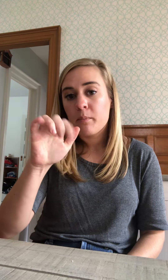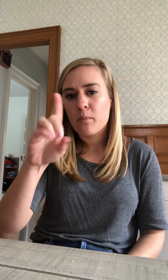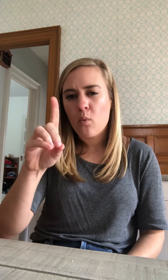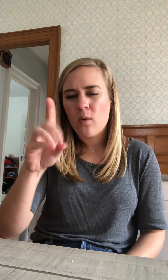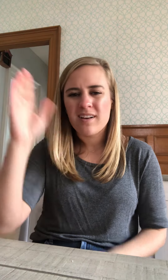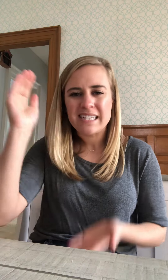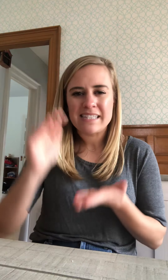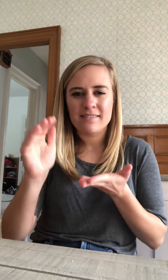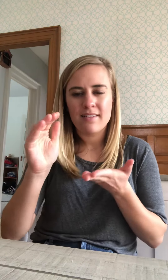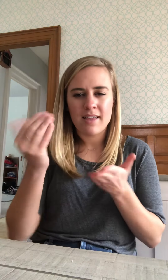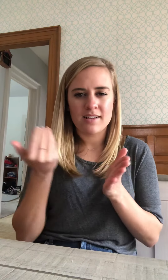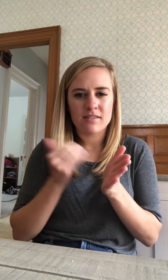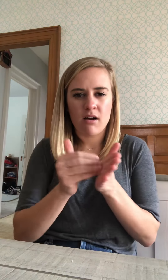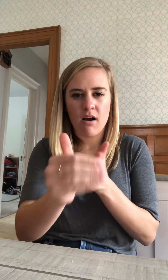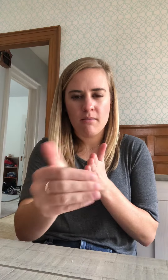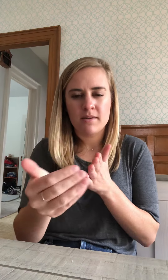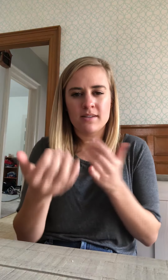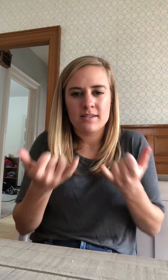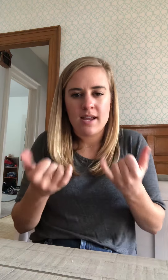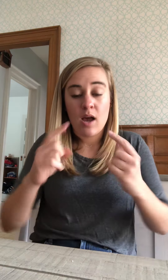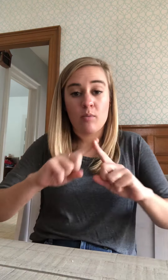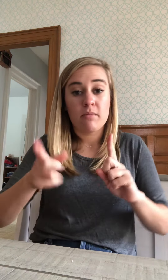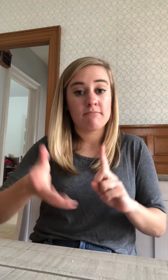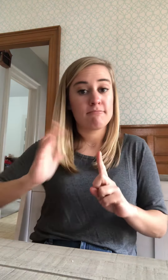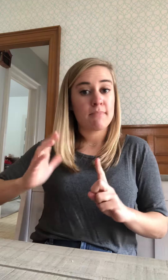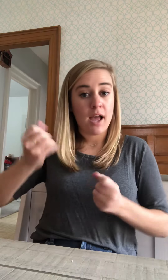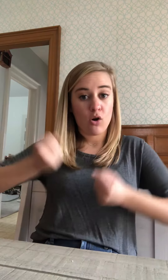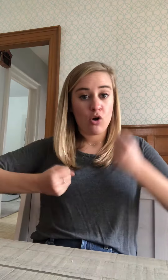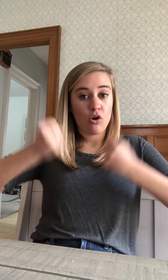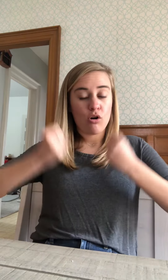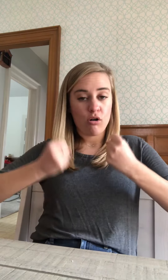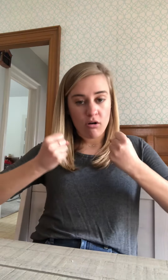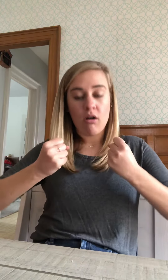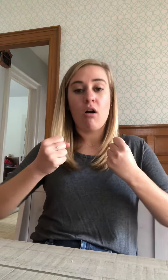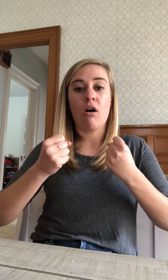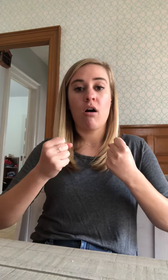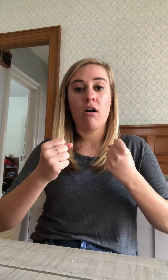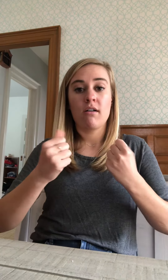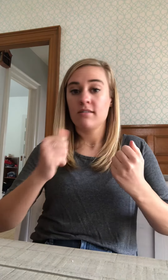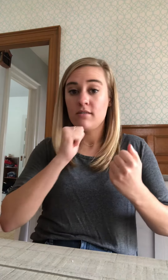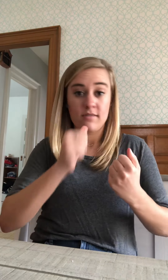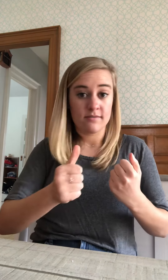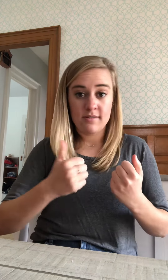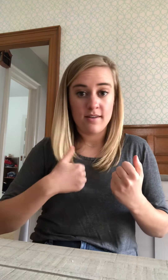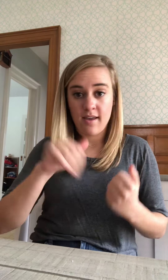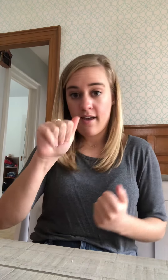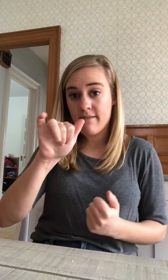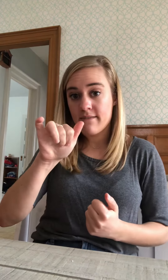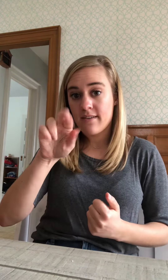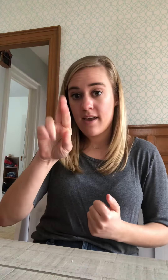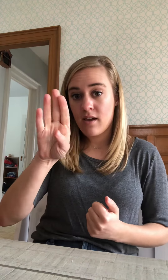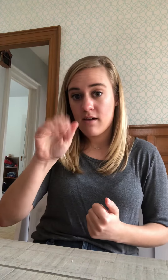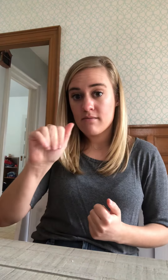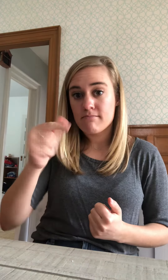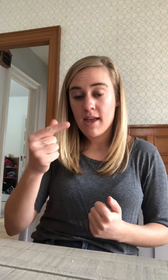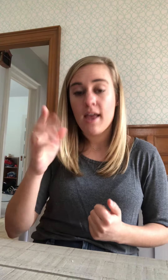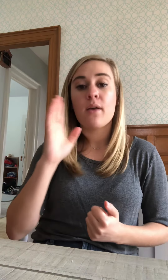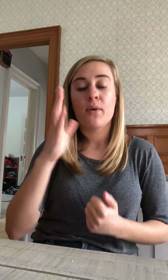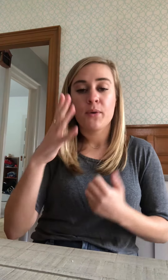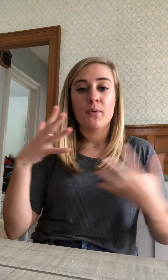when drivers of cars in particular that hit something would be pushed forward into the steering wheel, and they would tend to hit right at